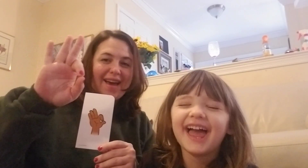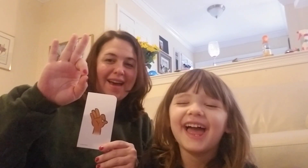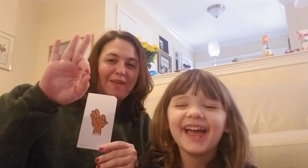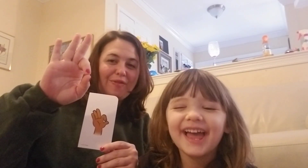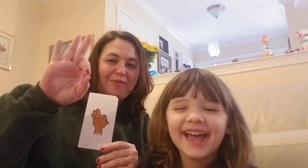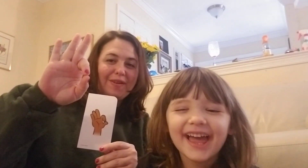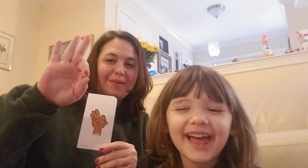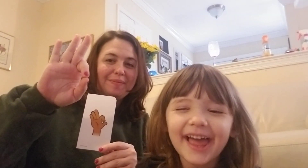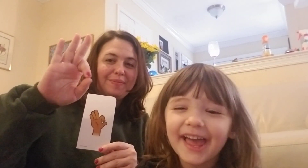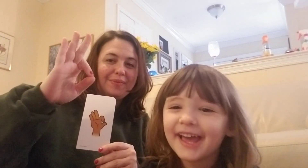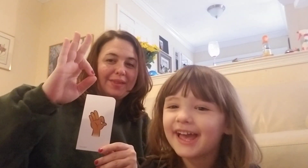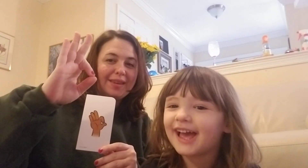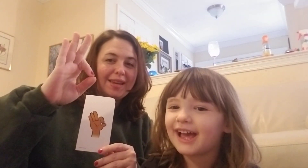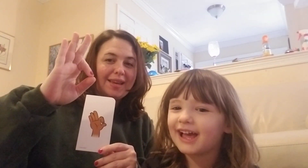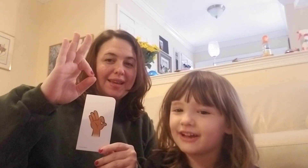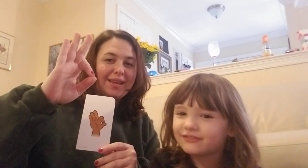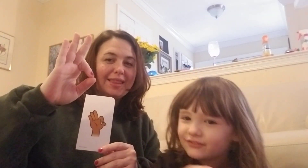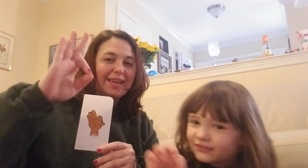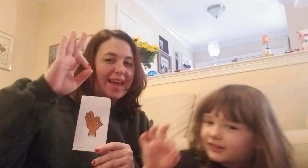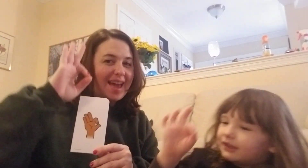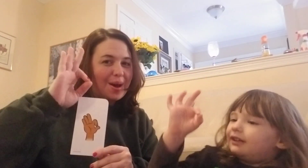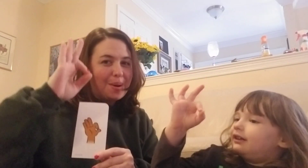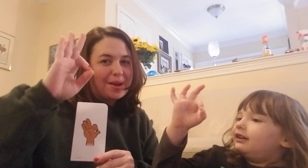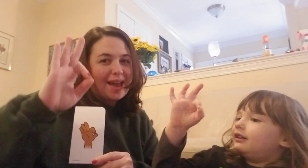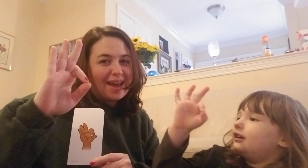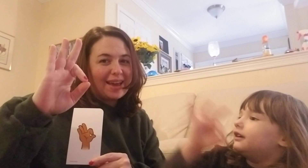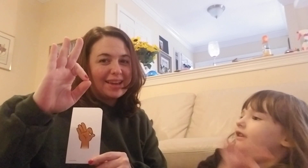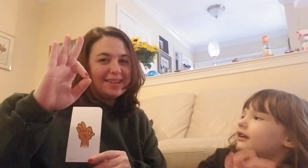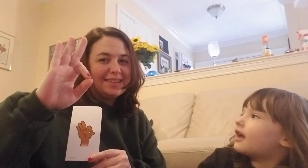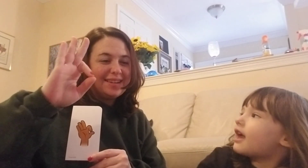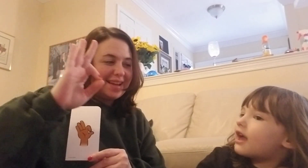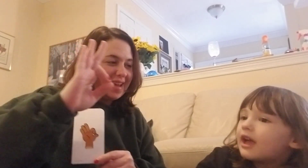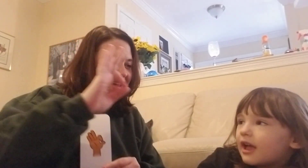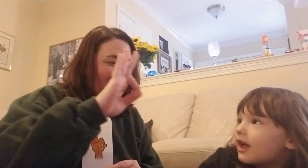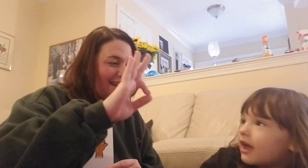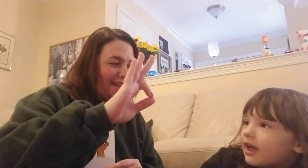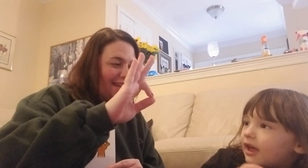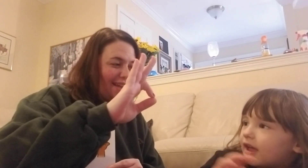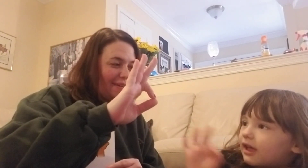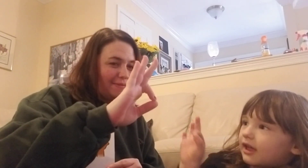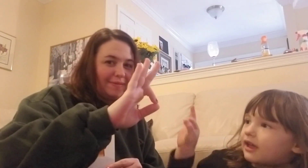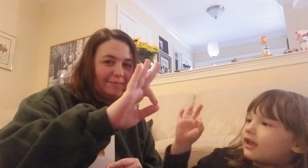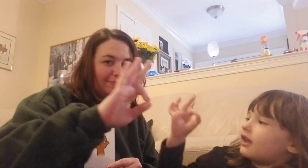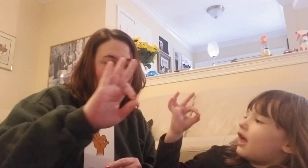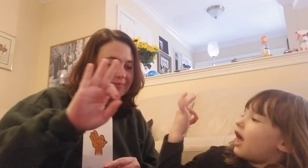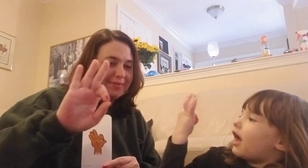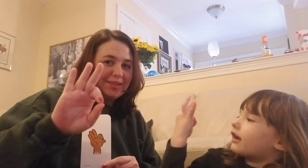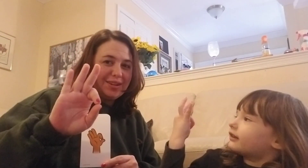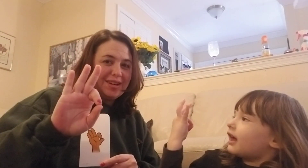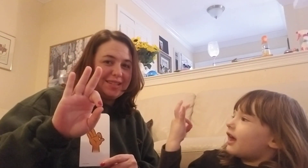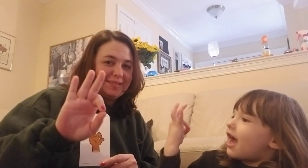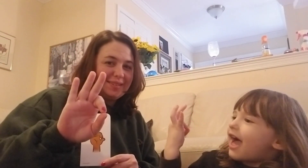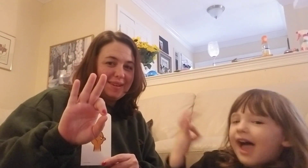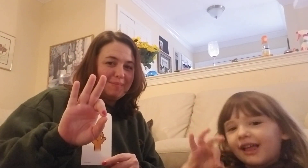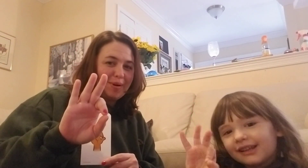that? F. F. Like A-okay. F. Good.